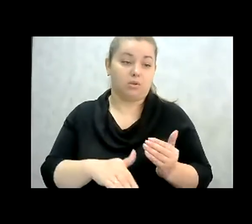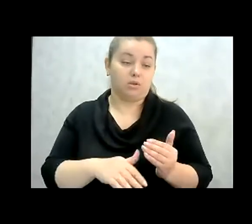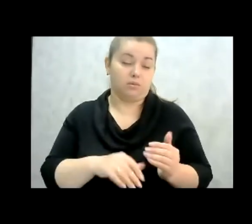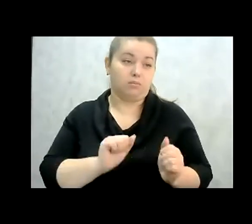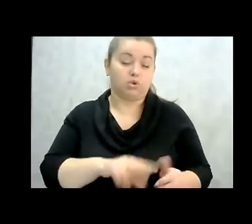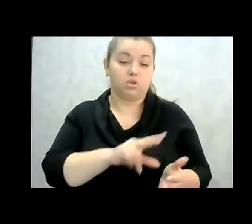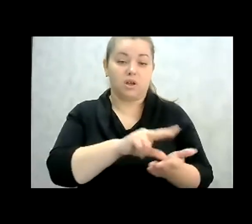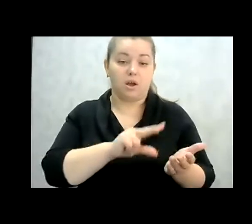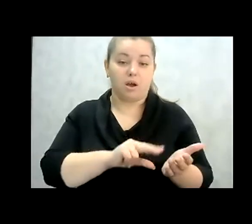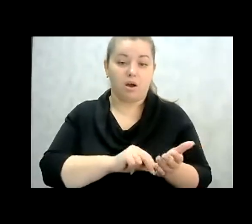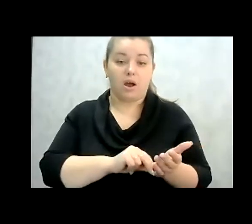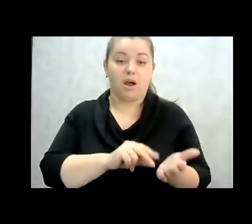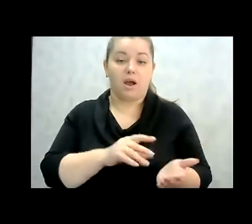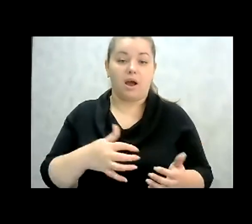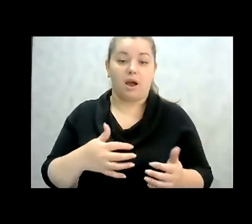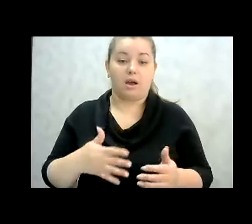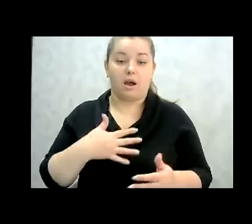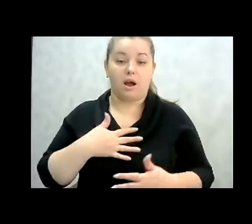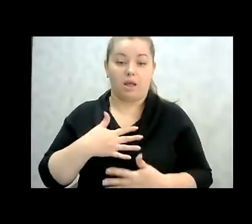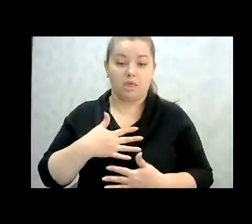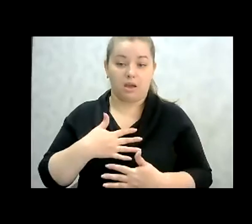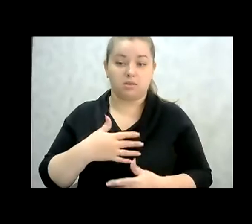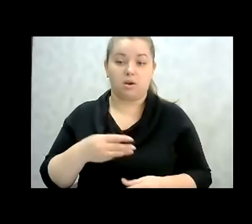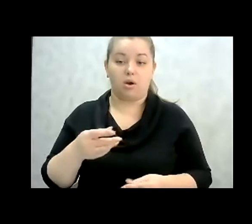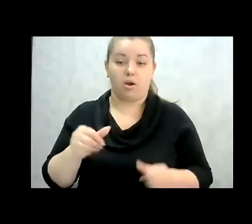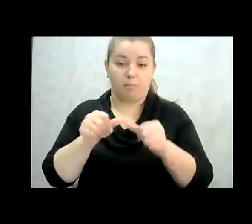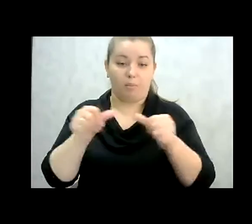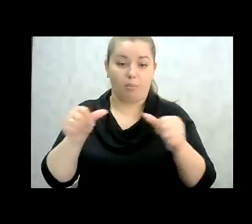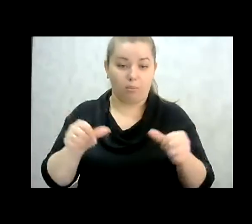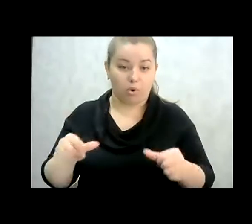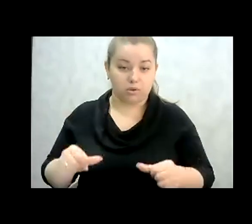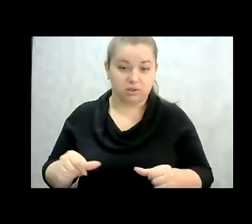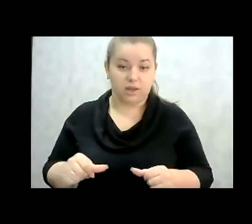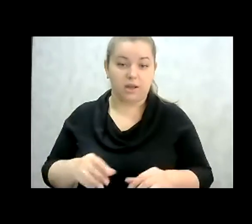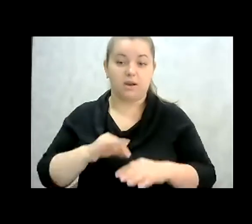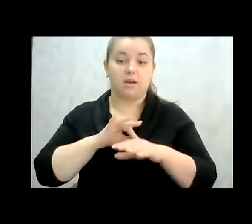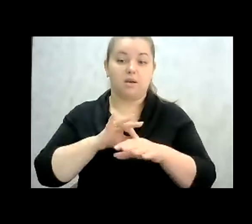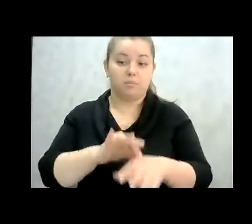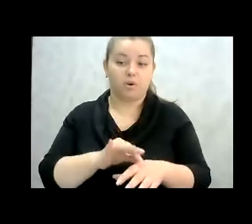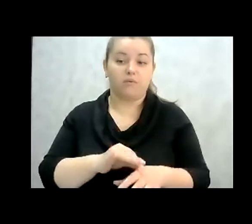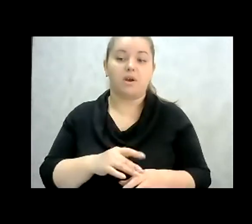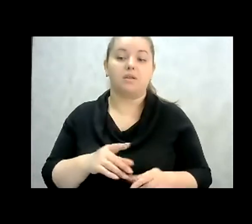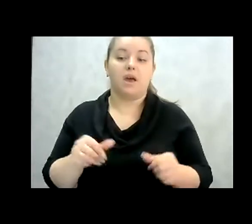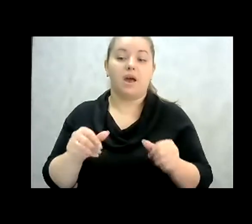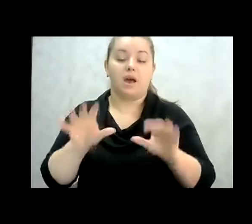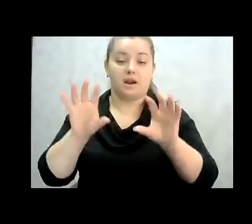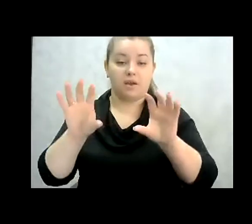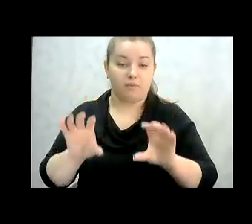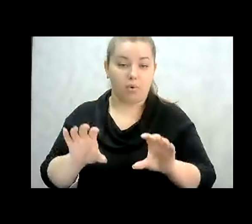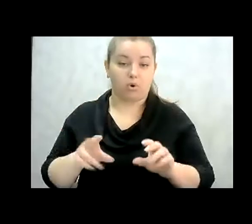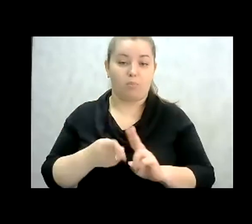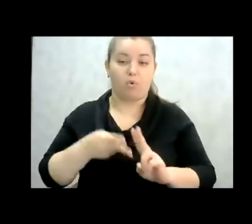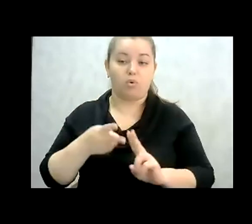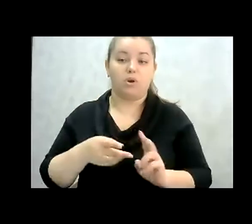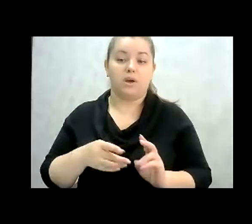the residential address, as per the Canadian or the German model, that will allow a